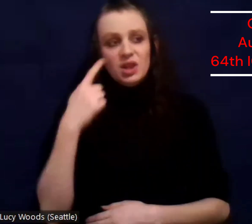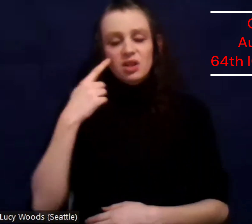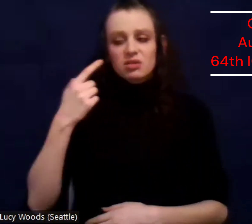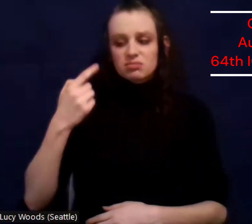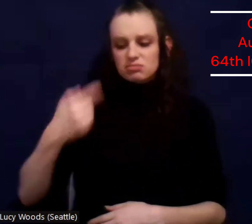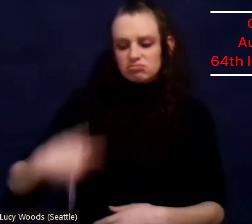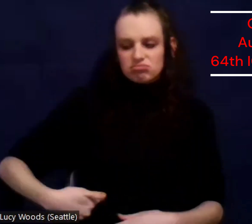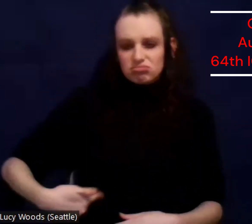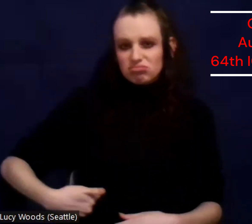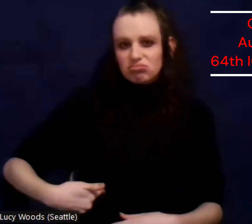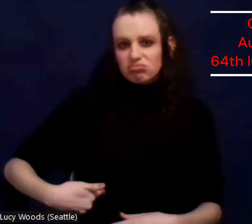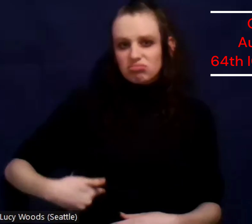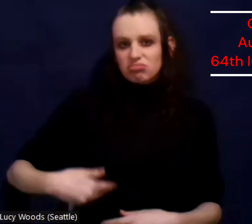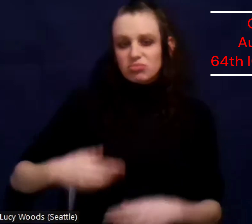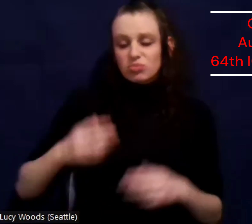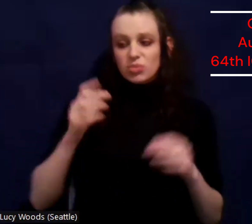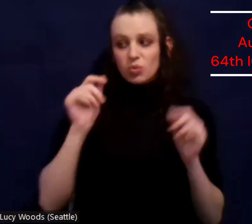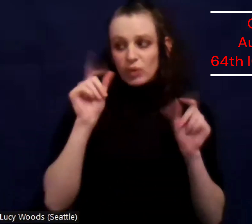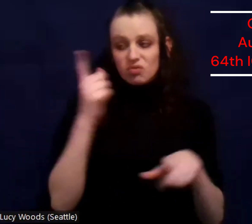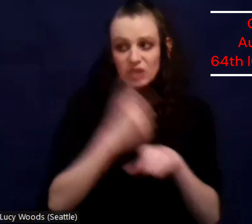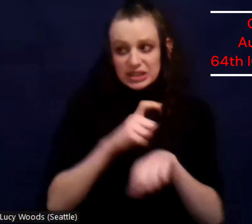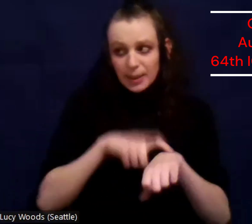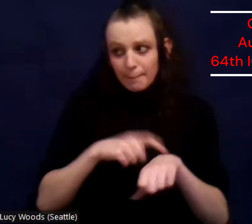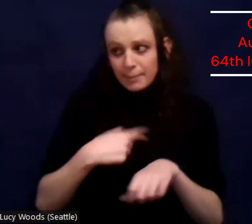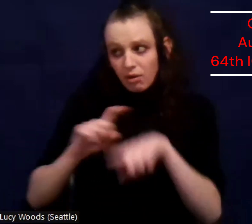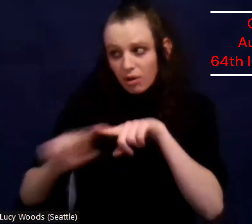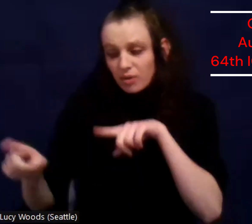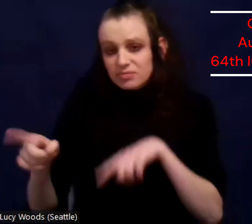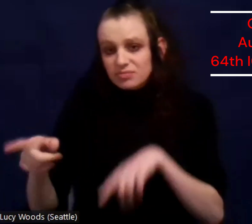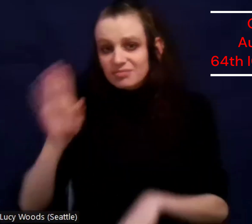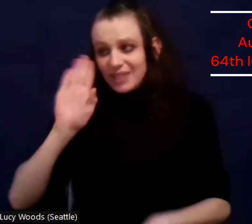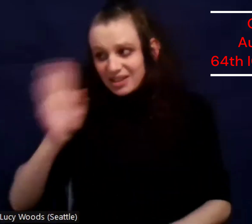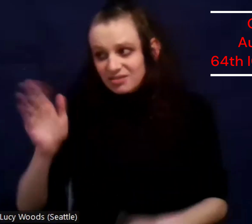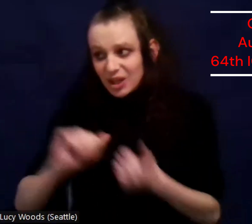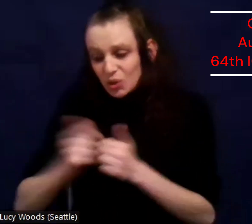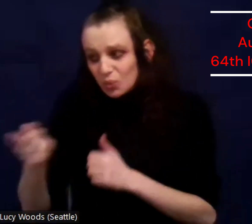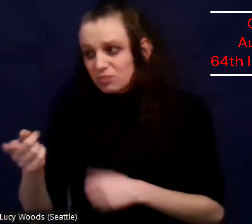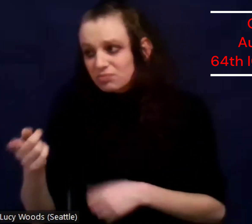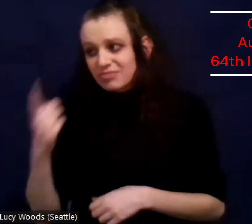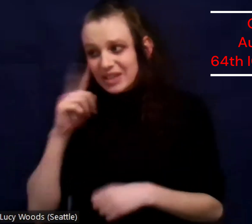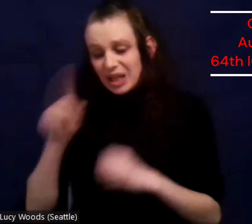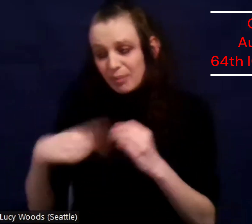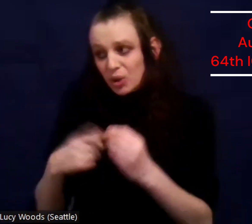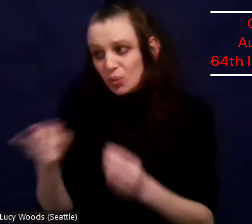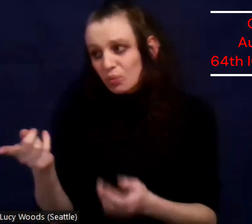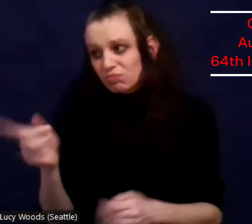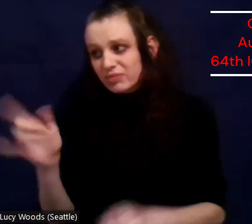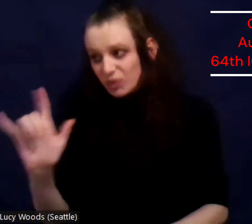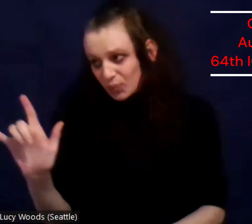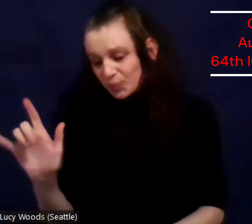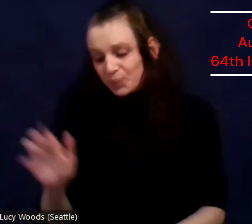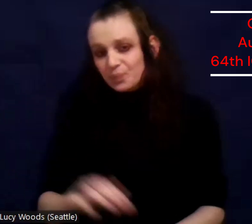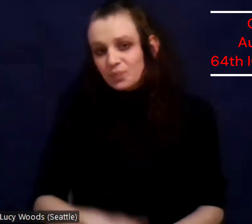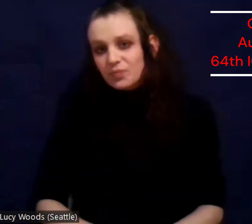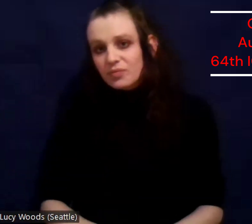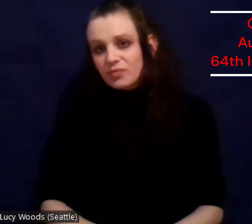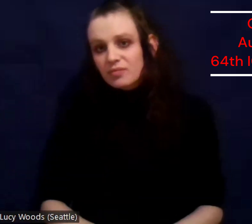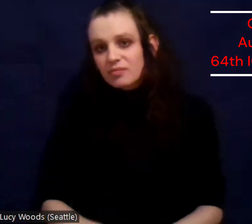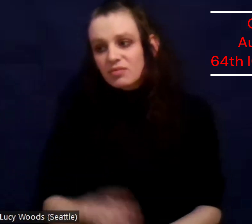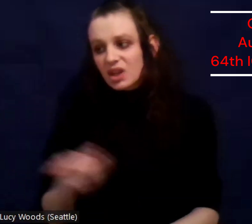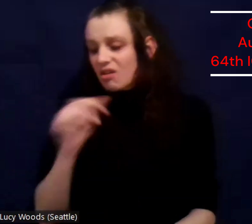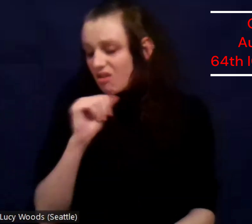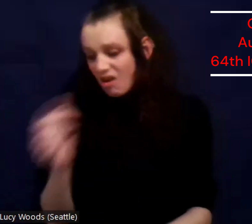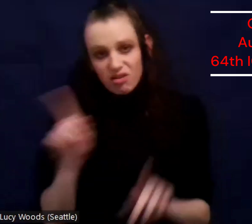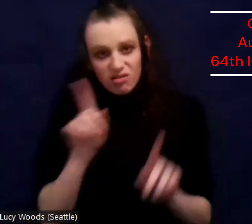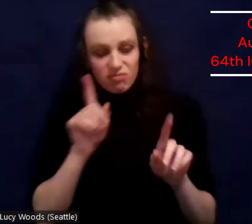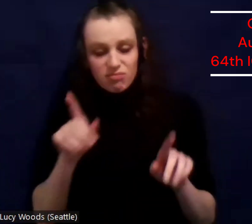give him a call and say, "Hey, how you doing? Thinking about you. I love you." And I didn't answer, so I left him a